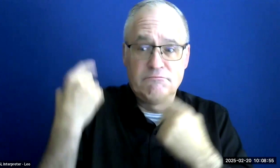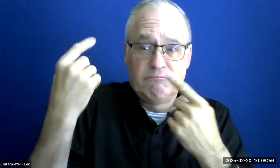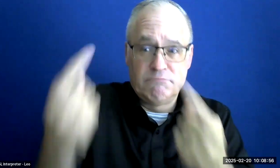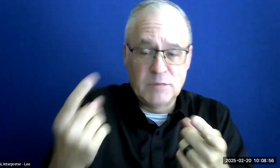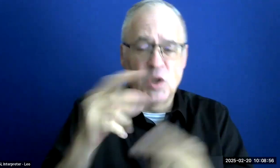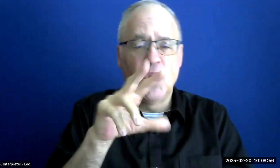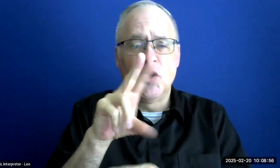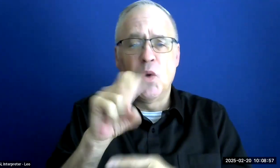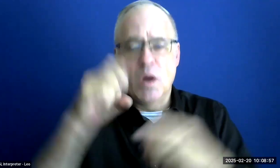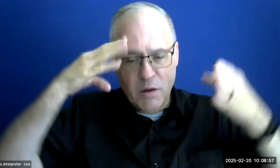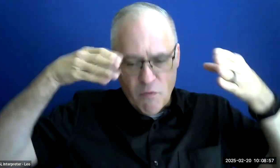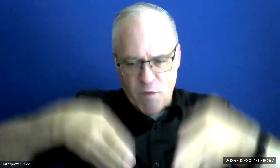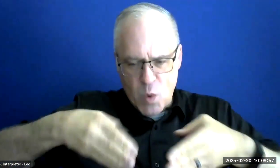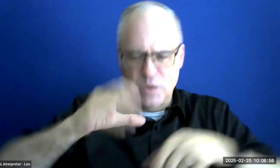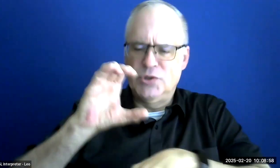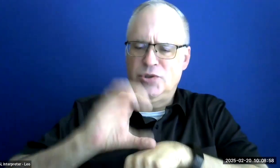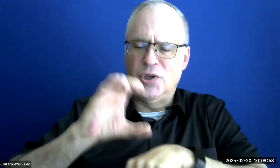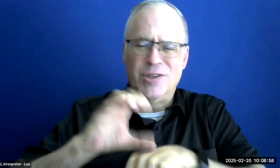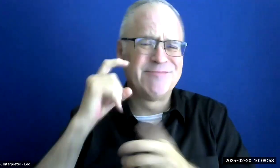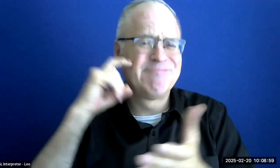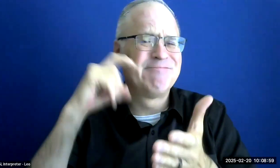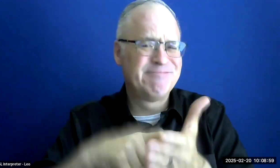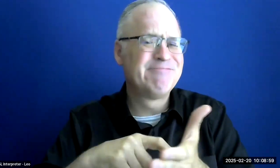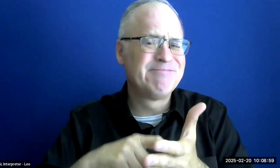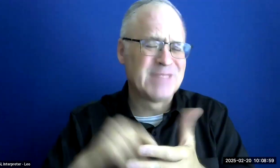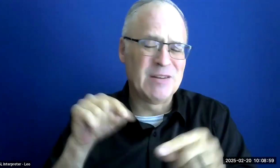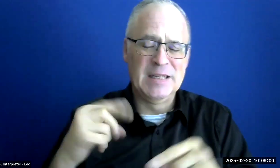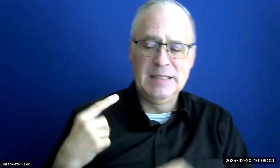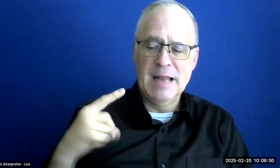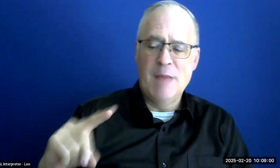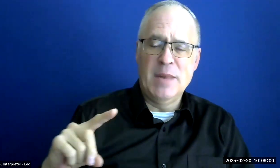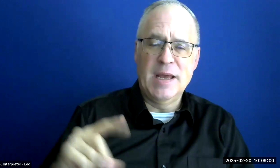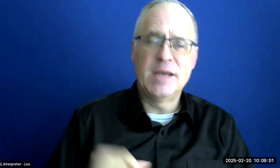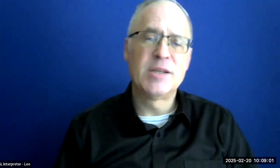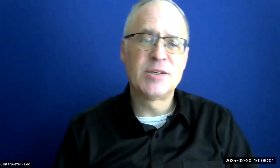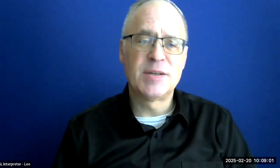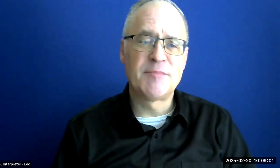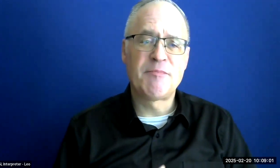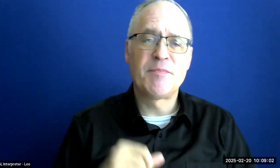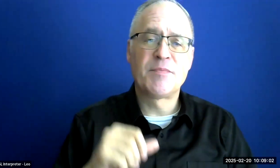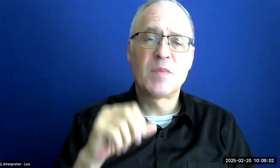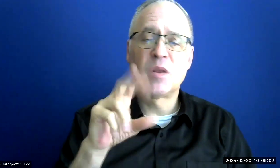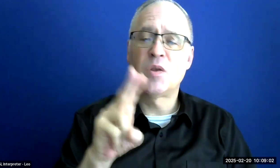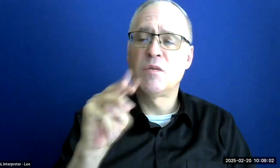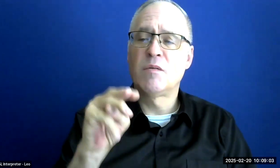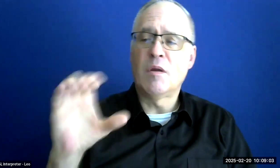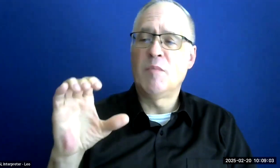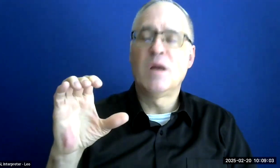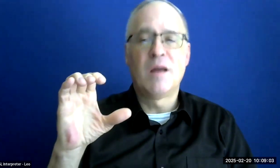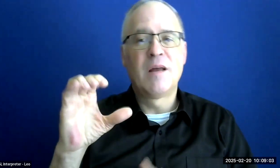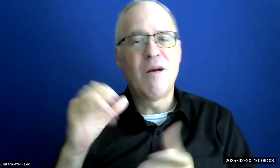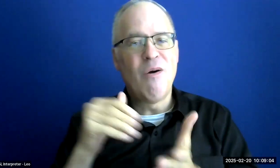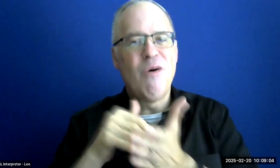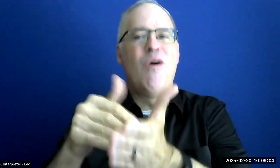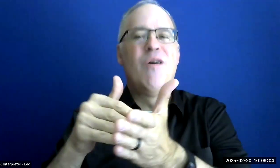ways. That is, as a denominational whole, the church tends to focus on those members and those parts of the church